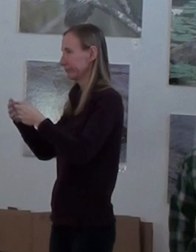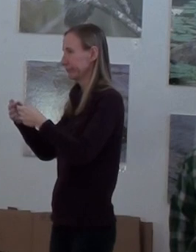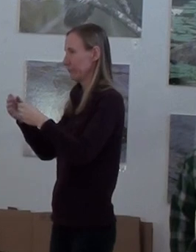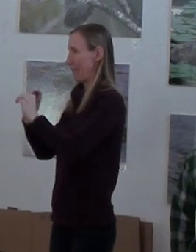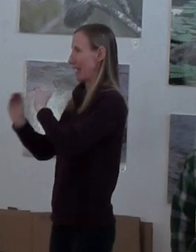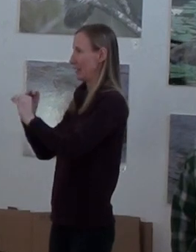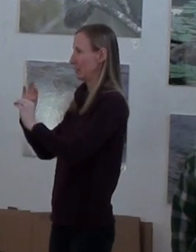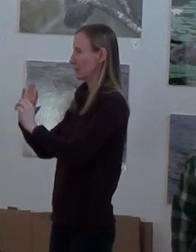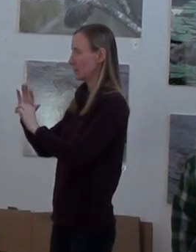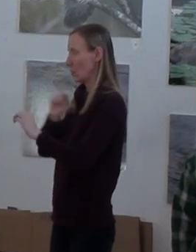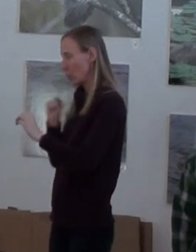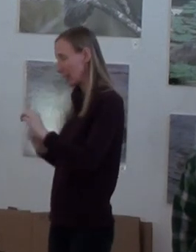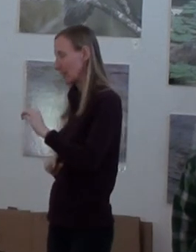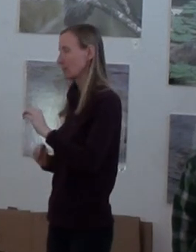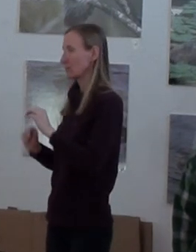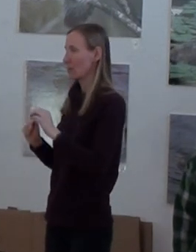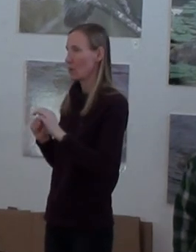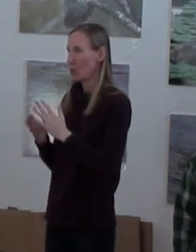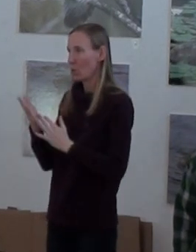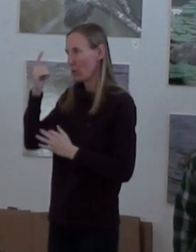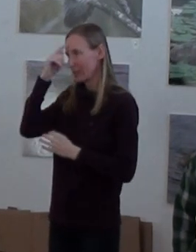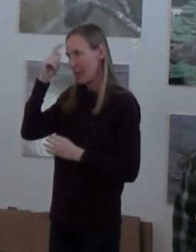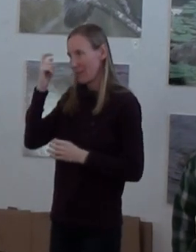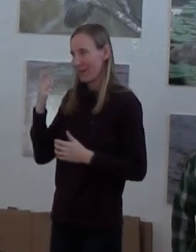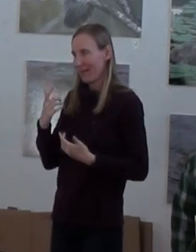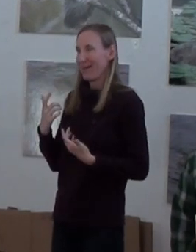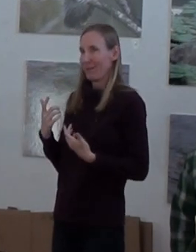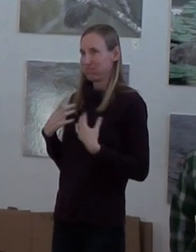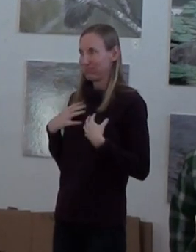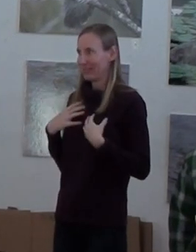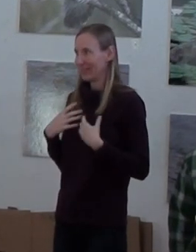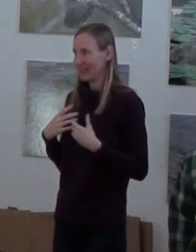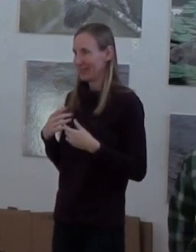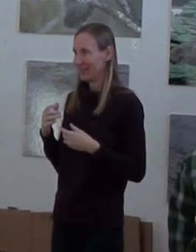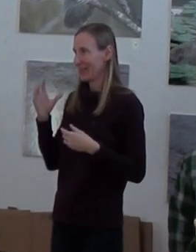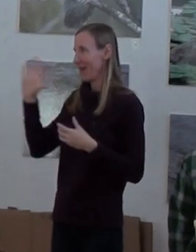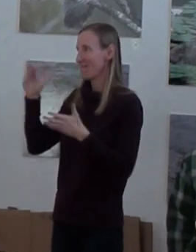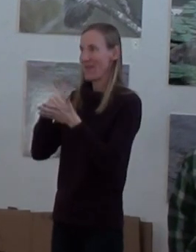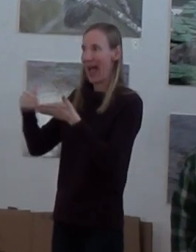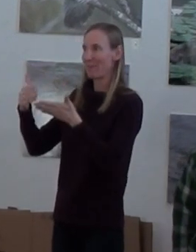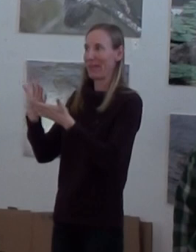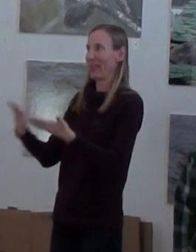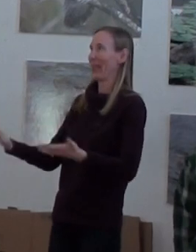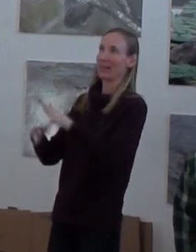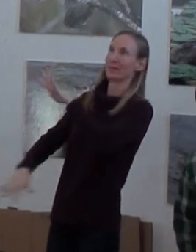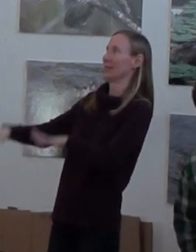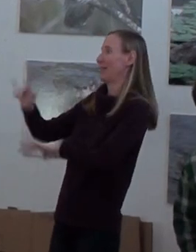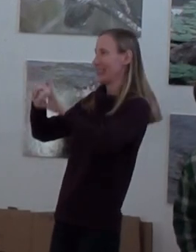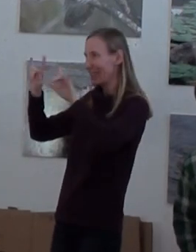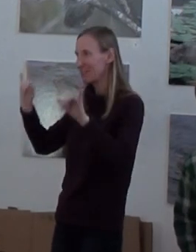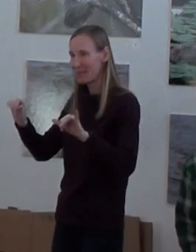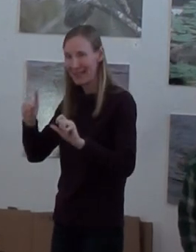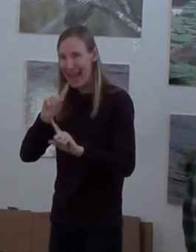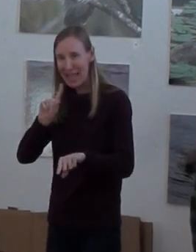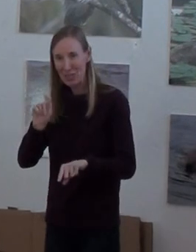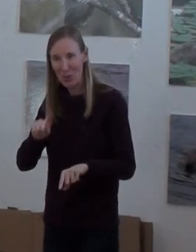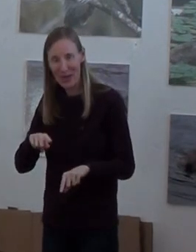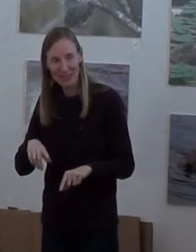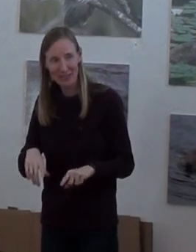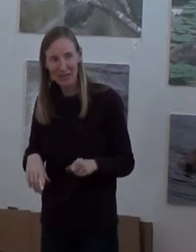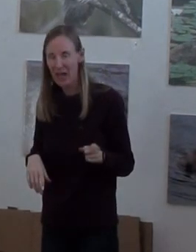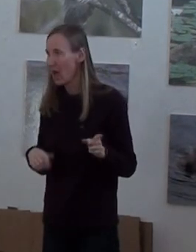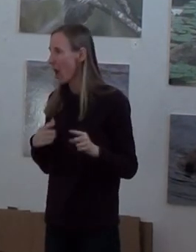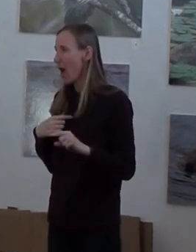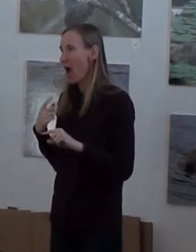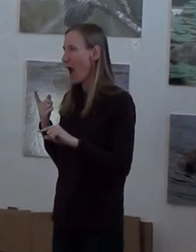pretty intense throughout the summer. It gets, there's like 5 million balls that are being juggled. Does that answer your question a little bit? Yeah, see, I couldn't